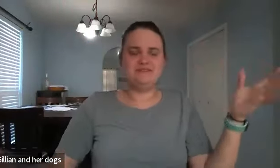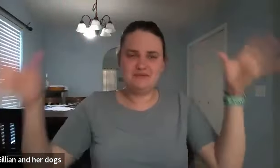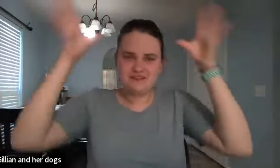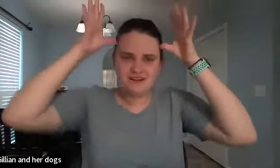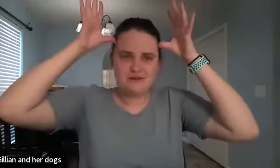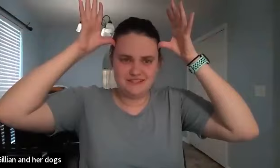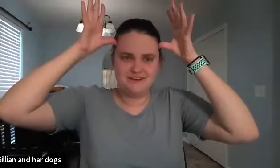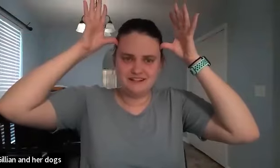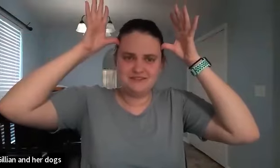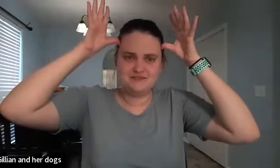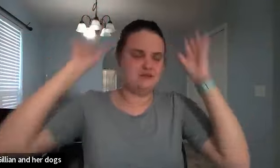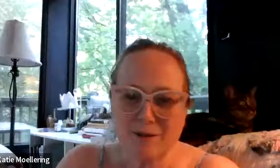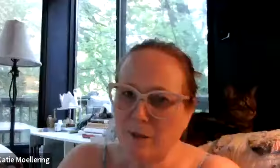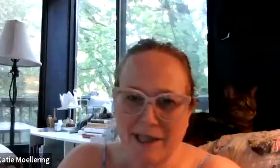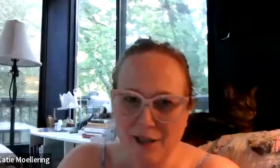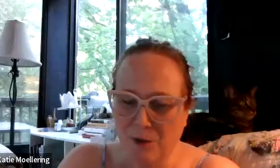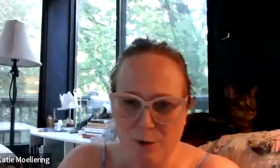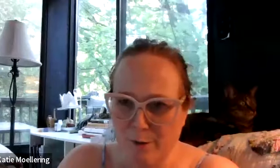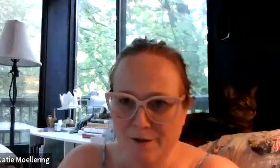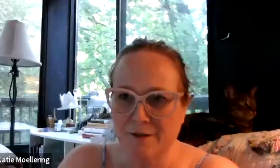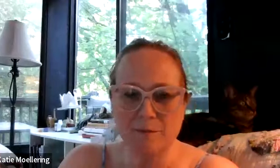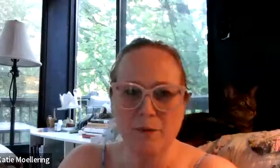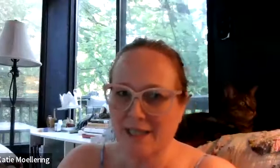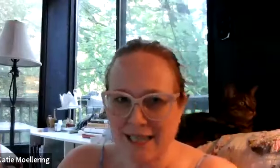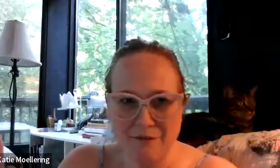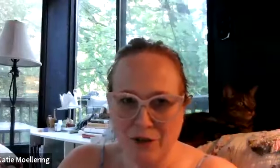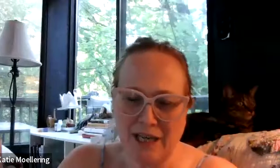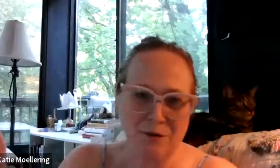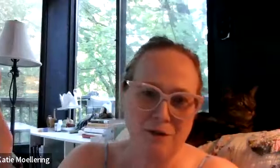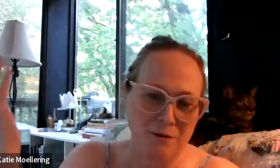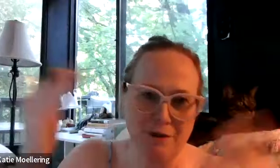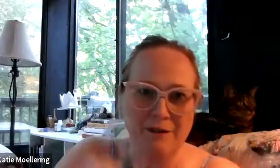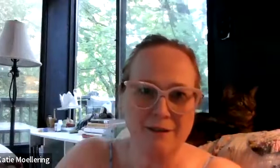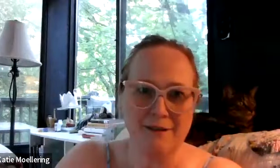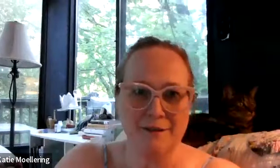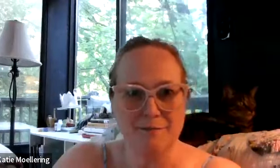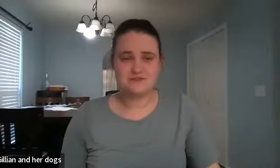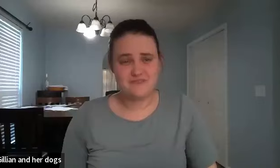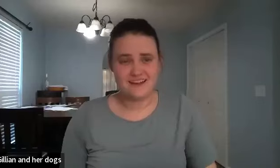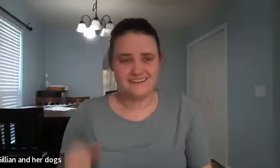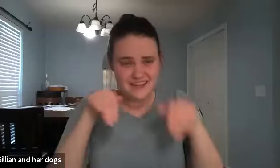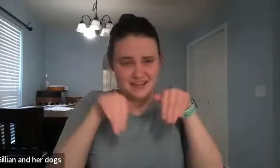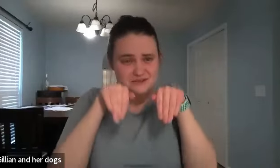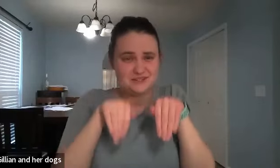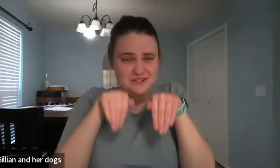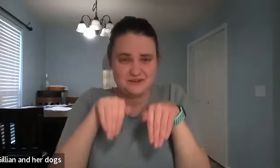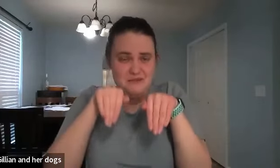like we talk about deer, and I do this. Oh, we don't talk about kangaroos, but we got a sign for a kangaroo. Kangaroos are fun. Kangaroos are cute. Come